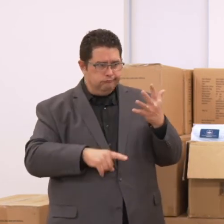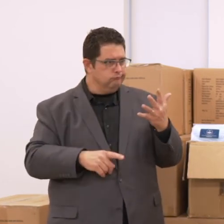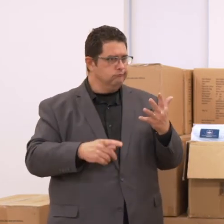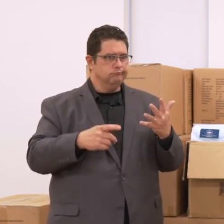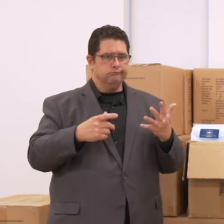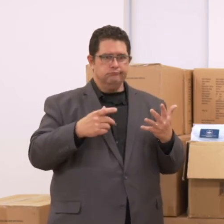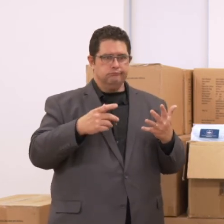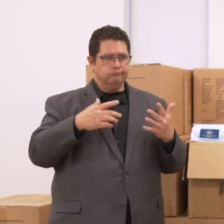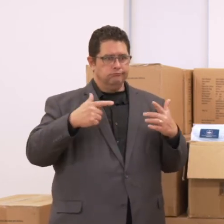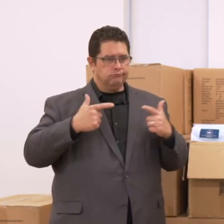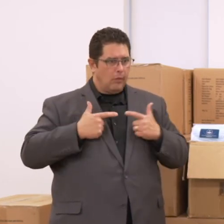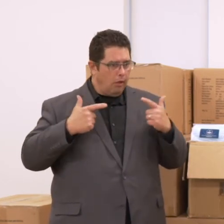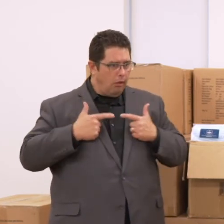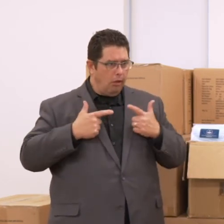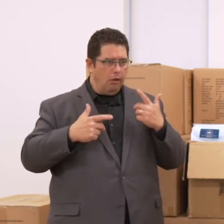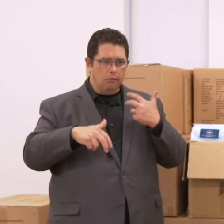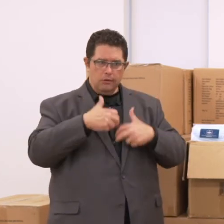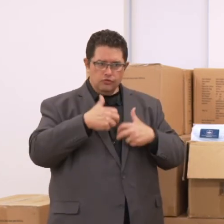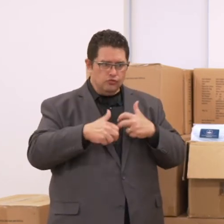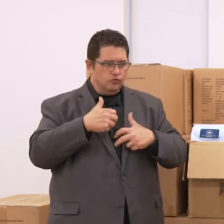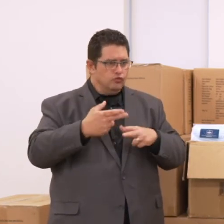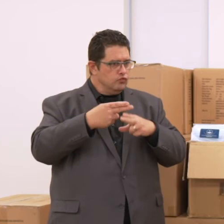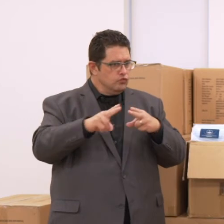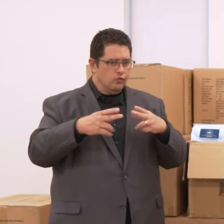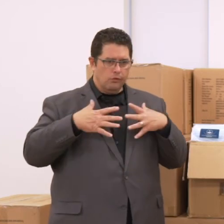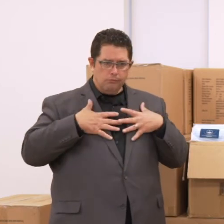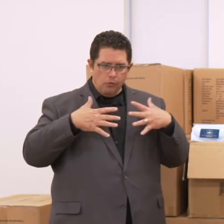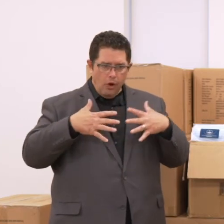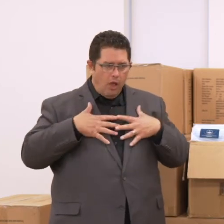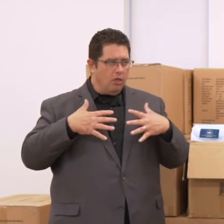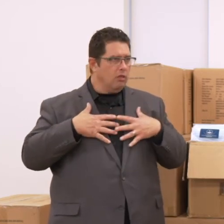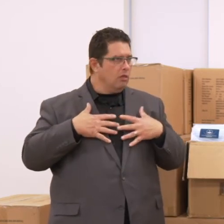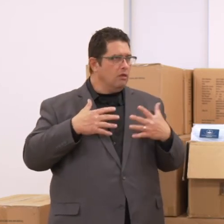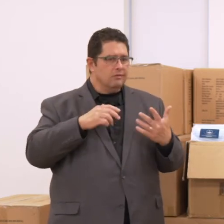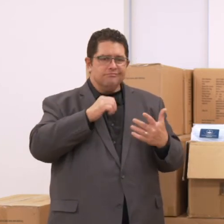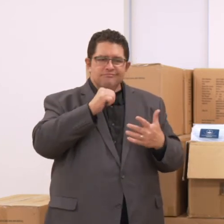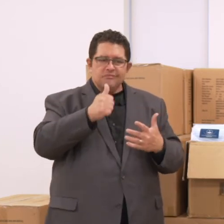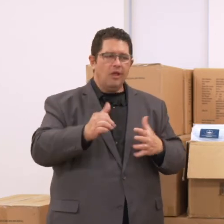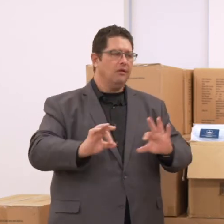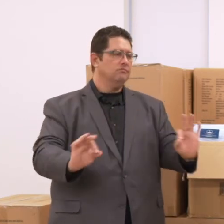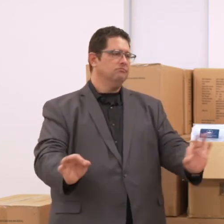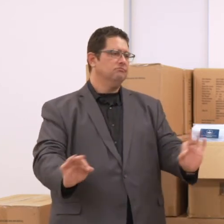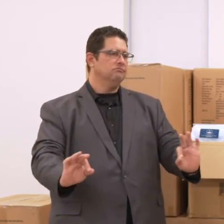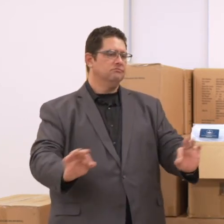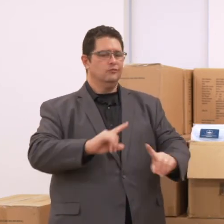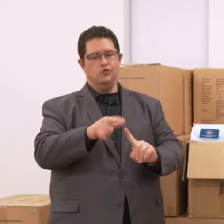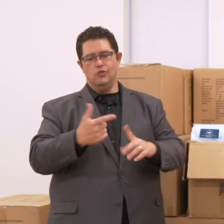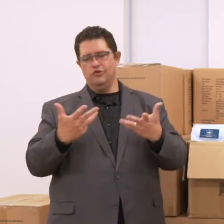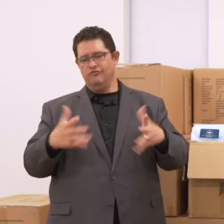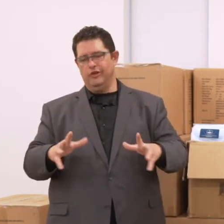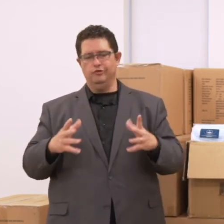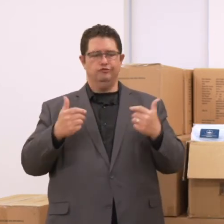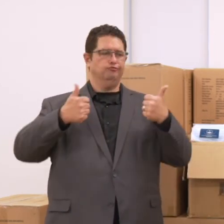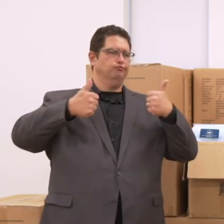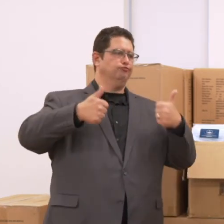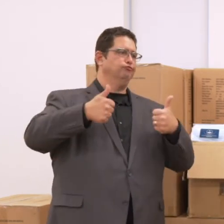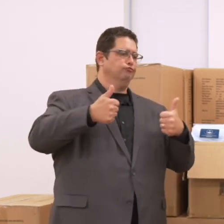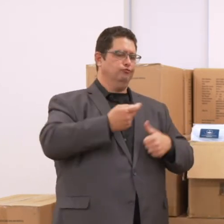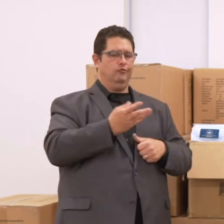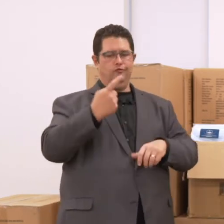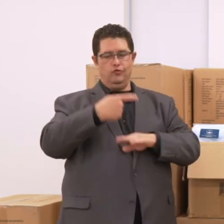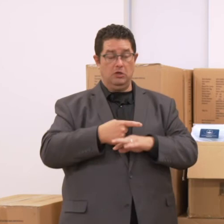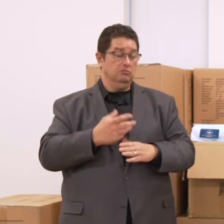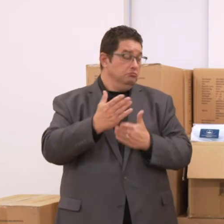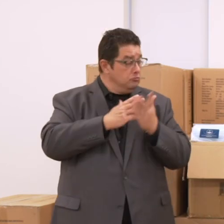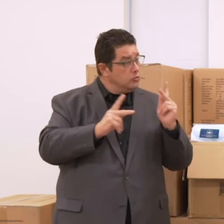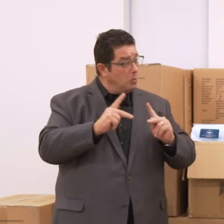or lung issues or shortness of breath. This is not an innocuous illness that when you're through it, everything's good in a few days. Some people get